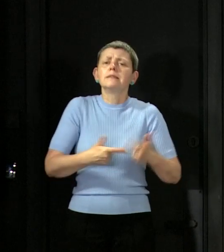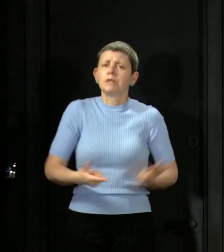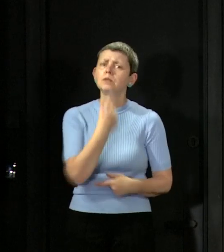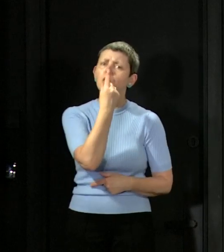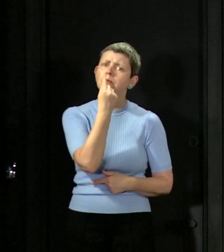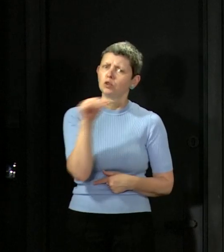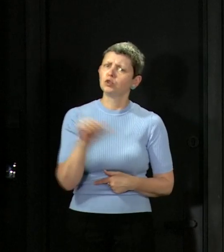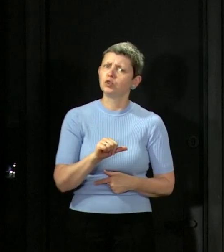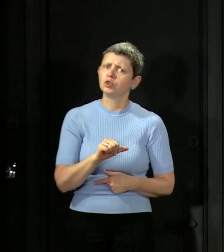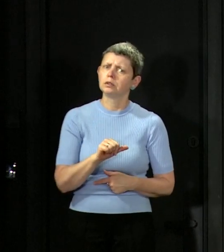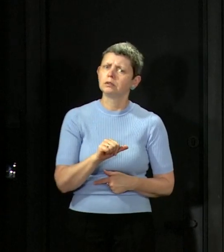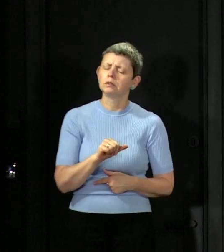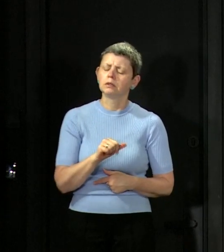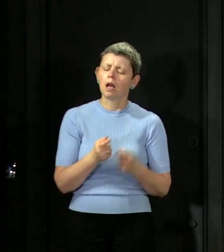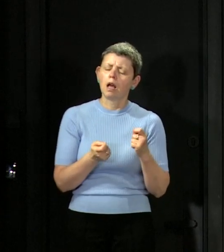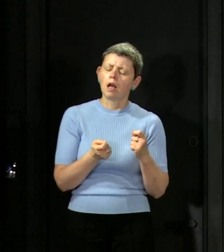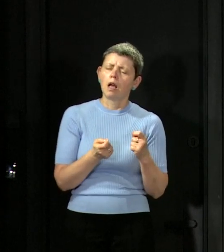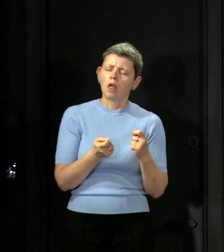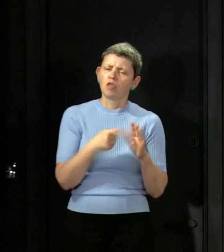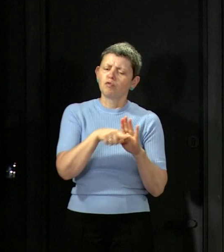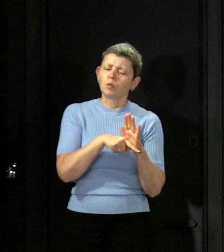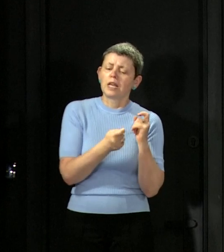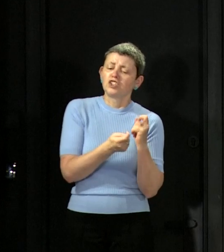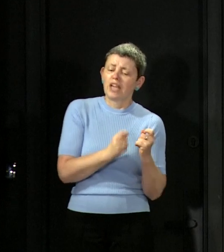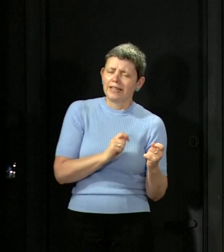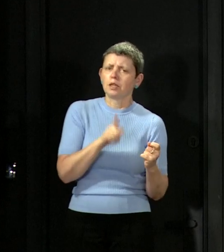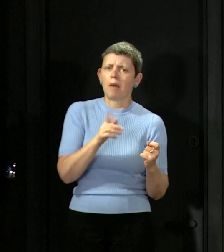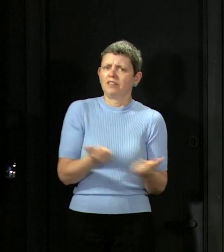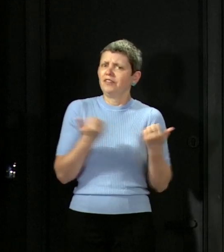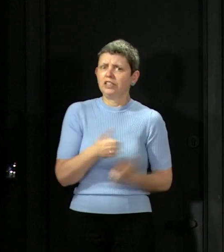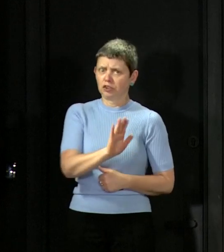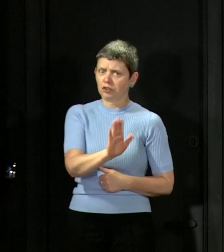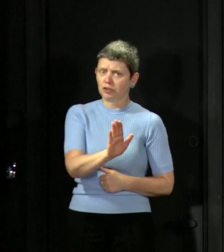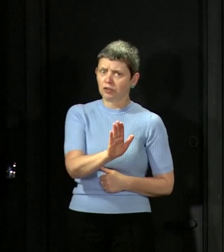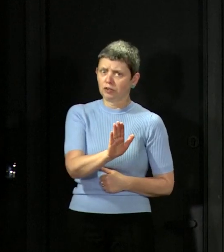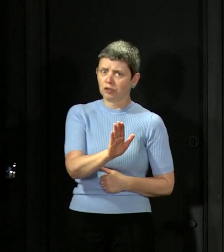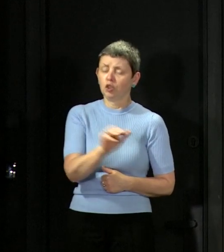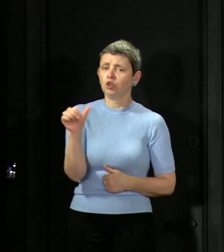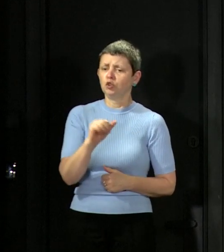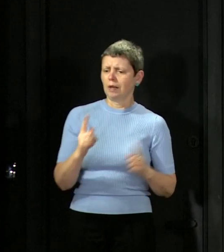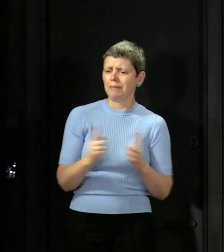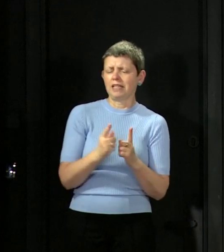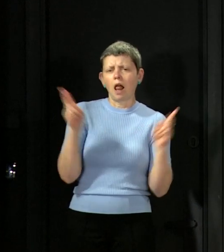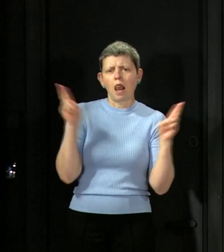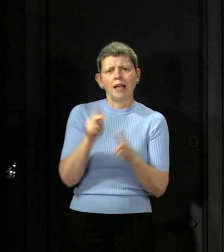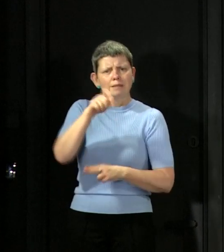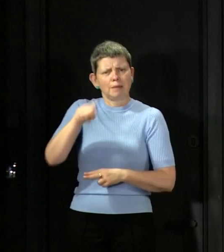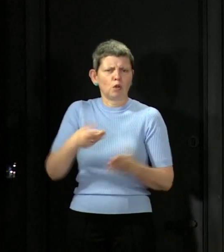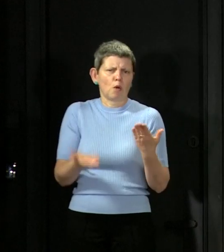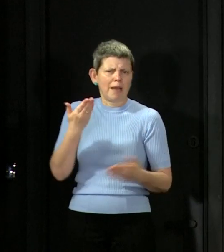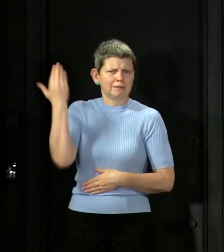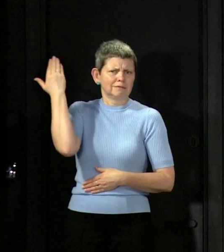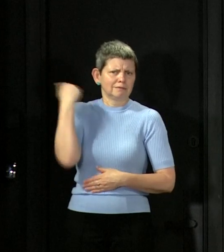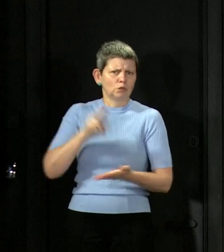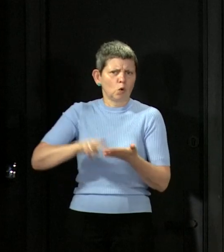can. Lockdown has been modified. It is not over. You should still be seeing far fewer people than you would normally do. Don't